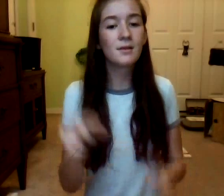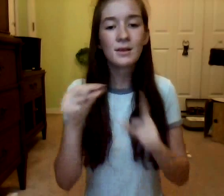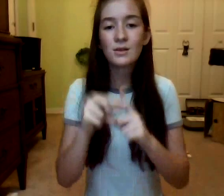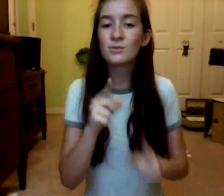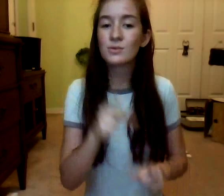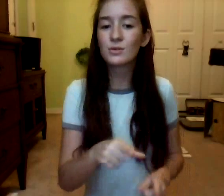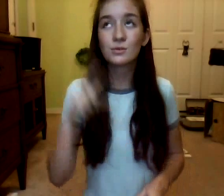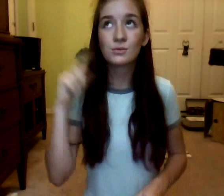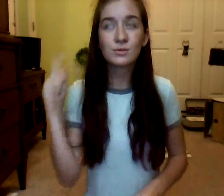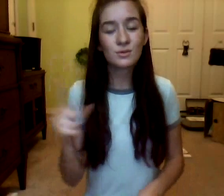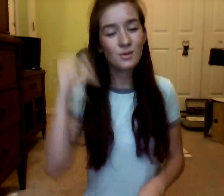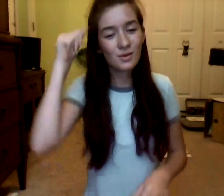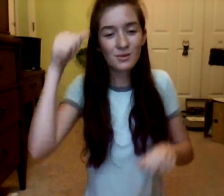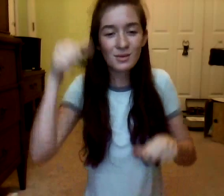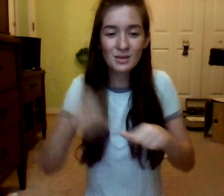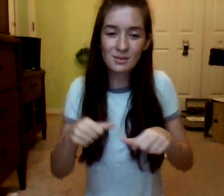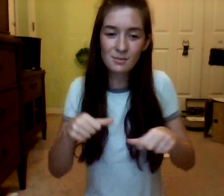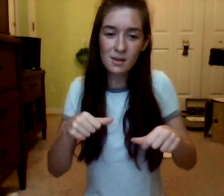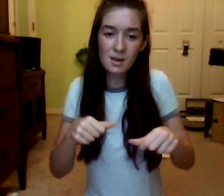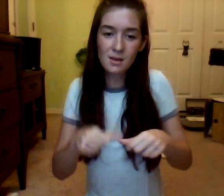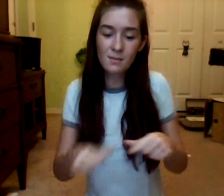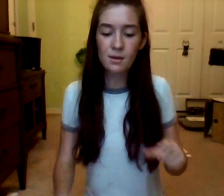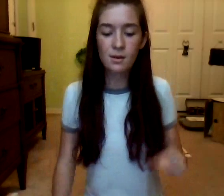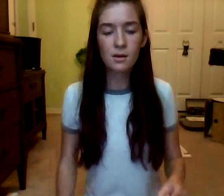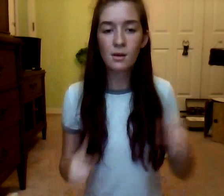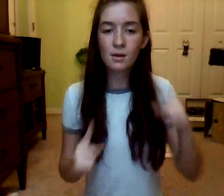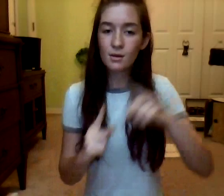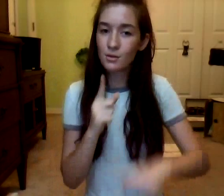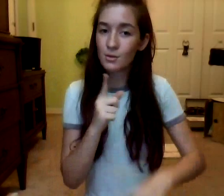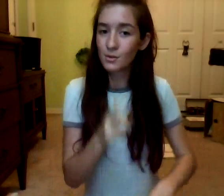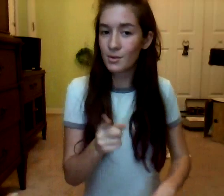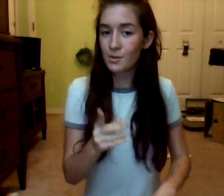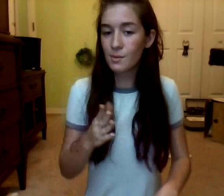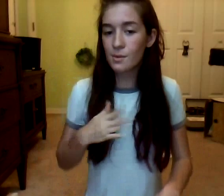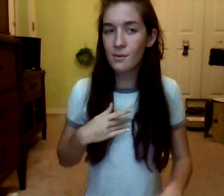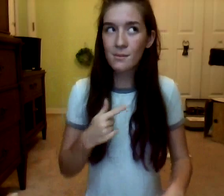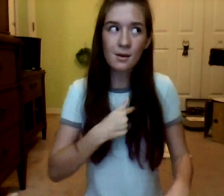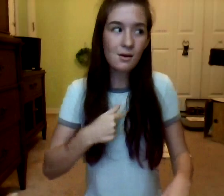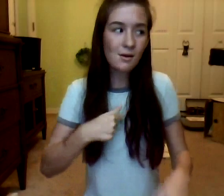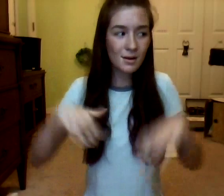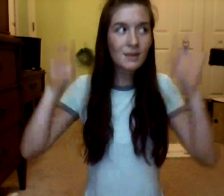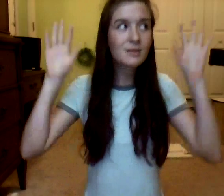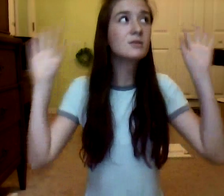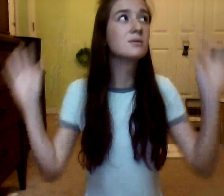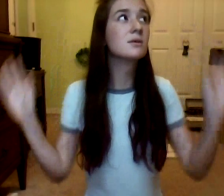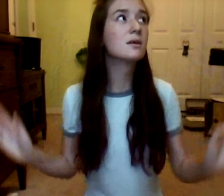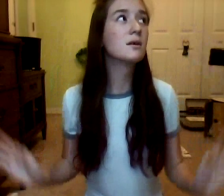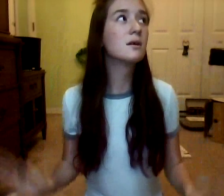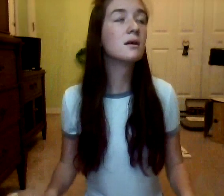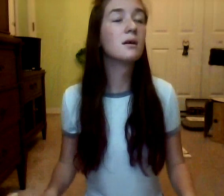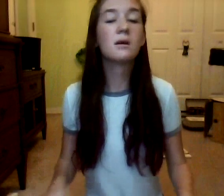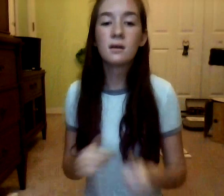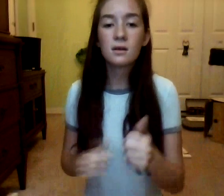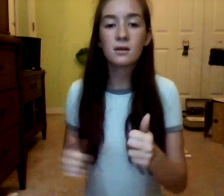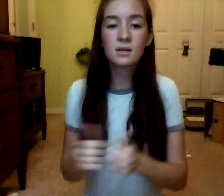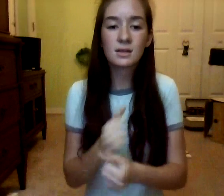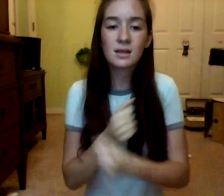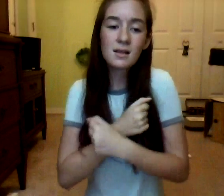These words you should always remember, to you, my heart I surrender. Shaving